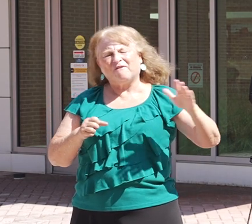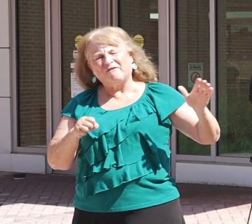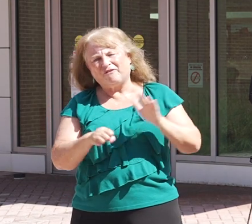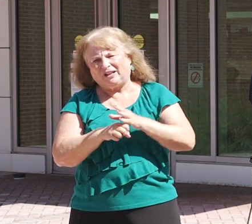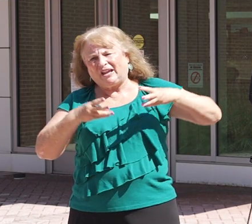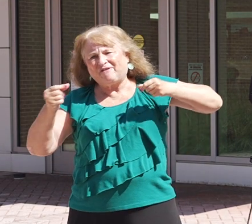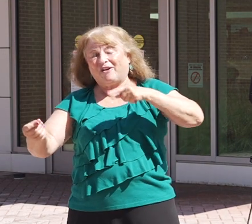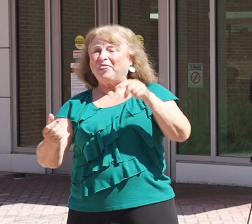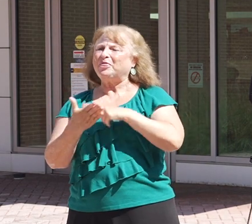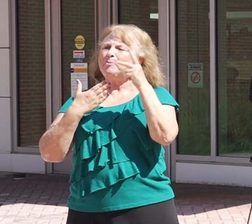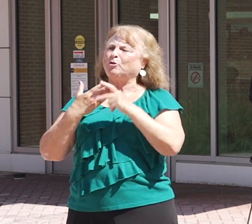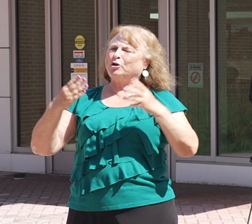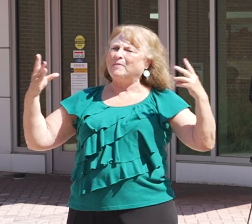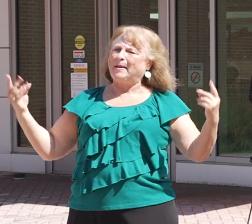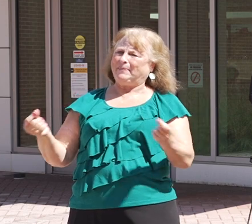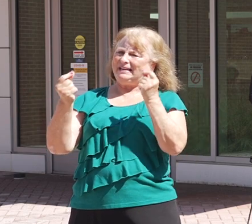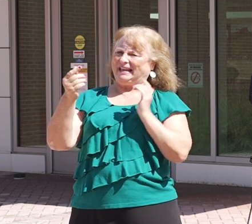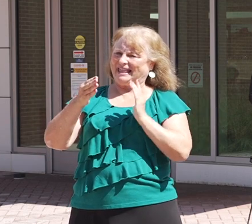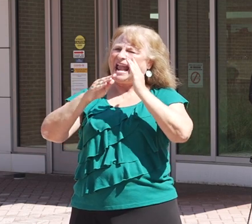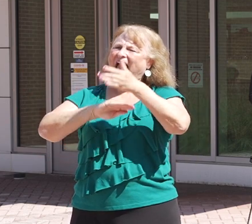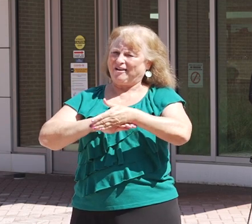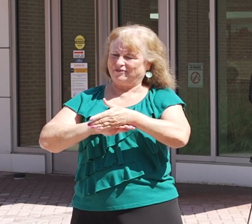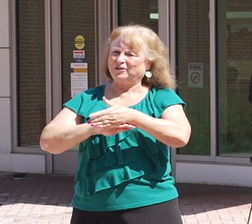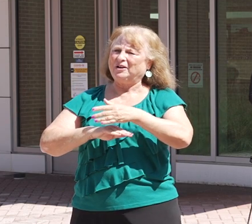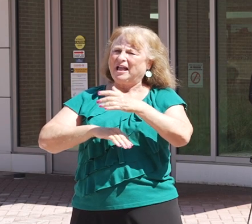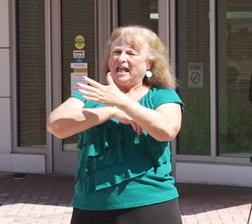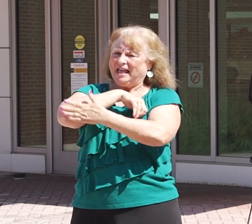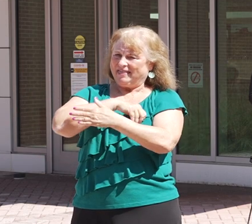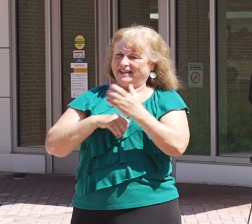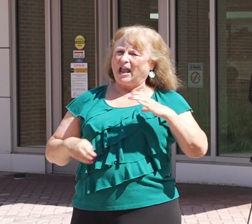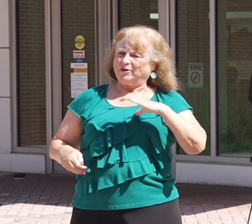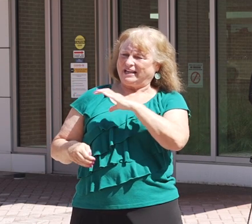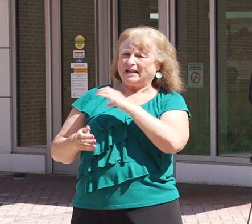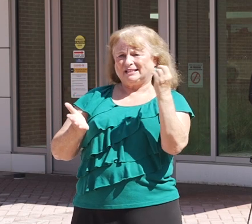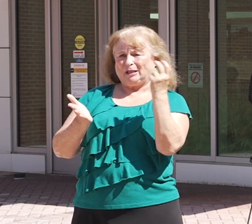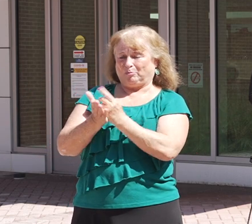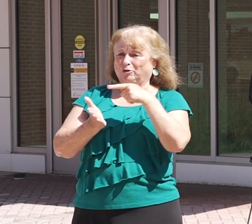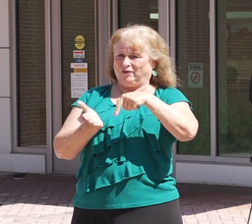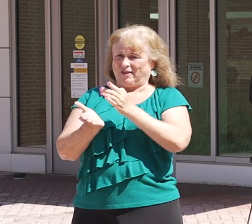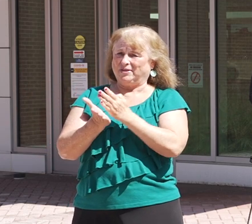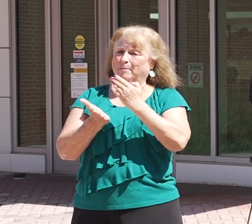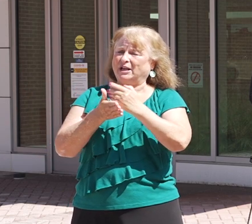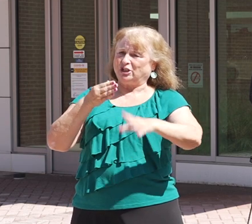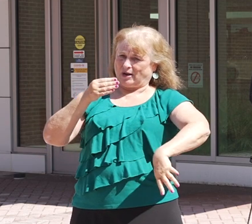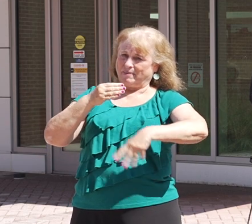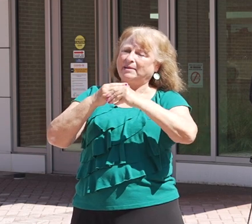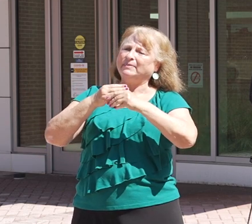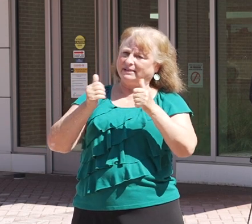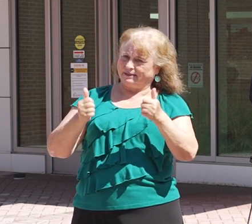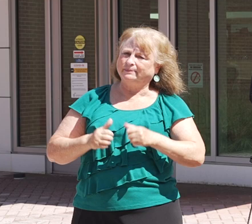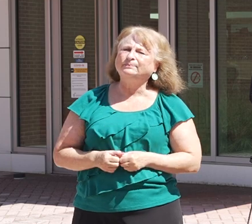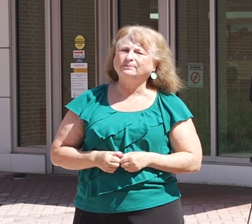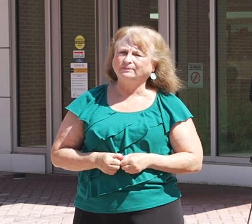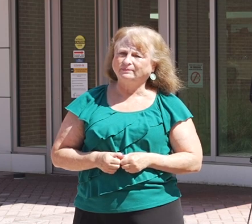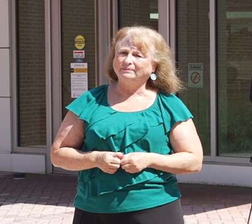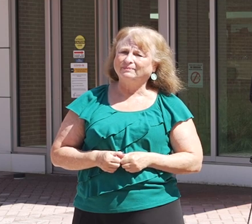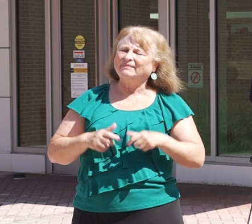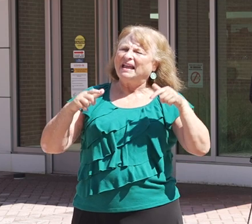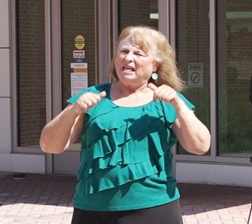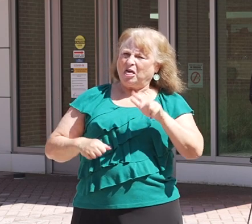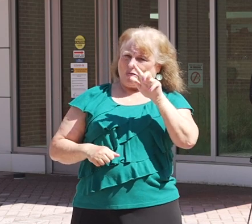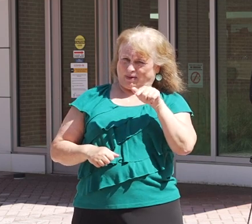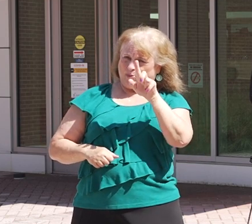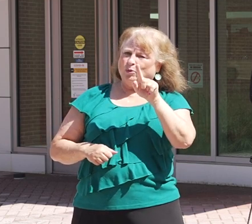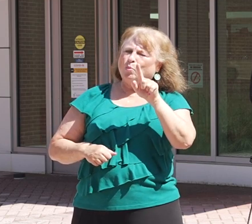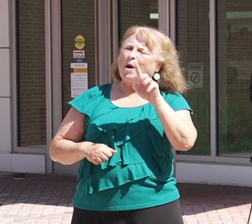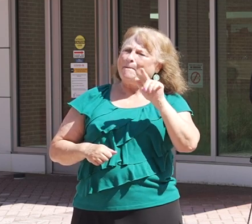this program immediately following the County Council approval of our budget amendment. Now, this